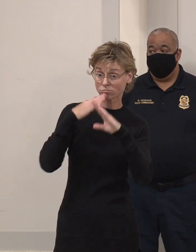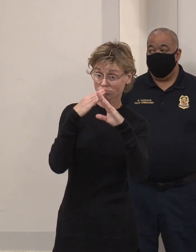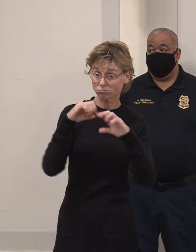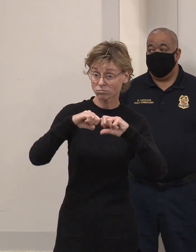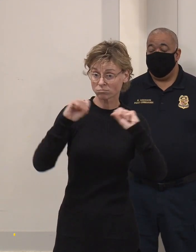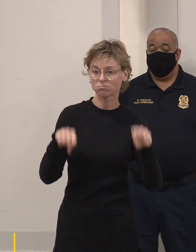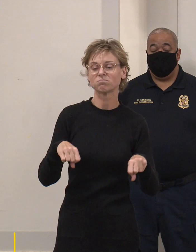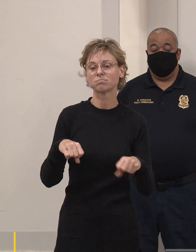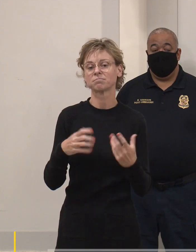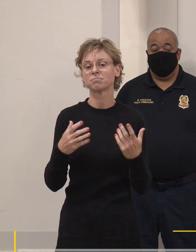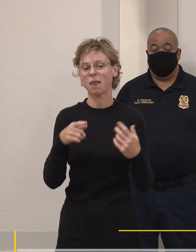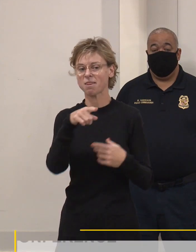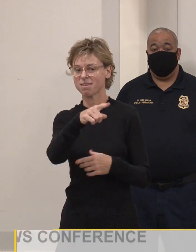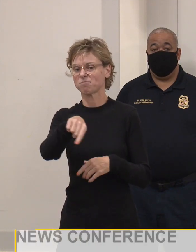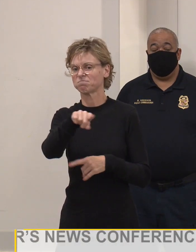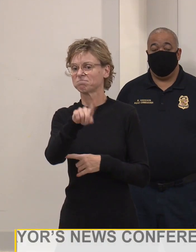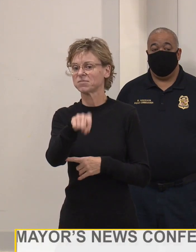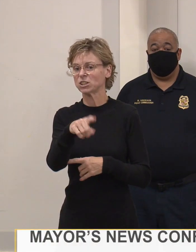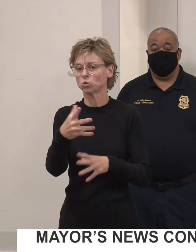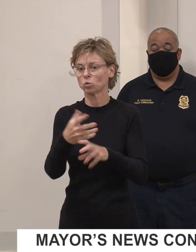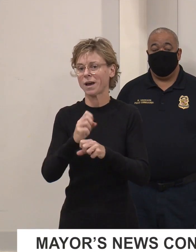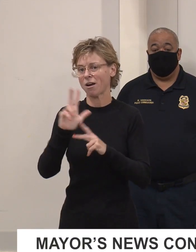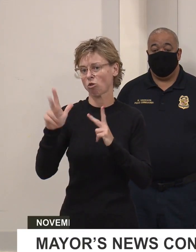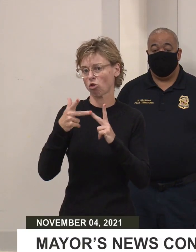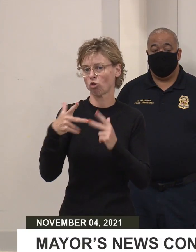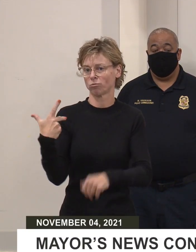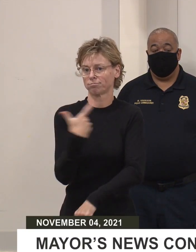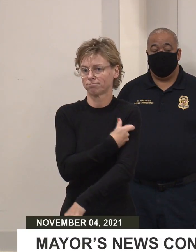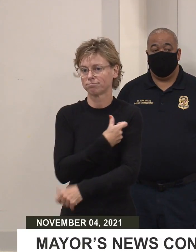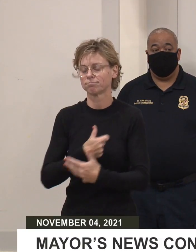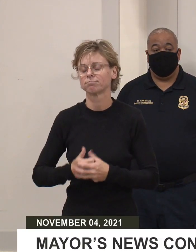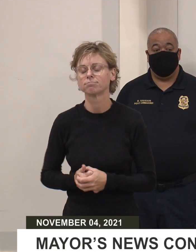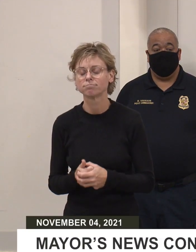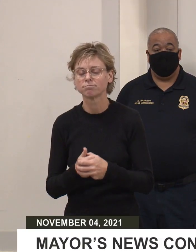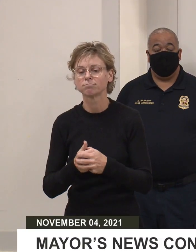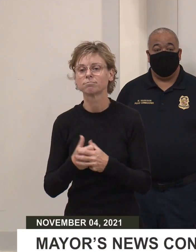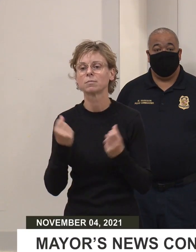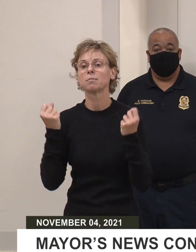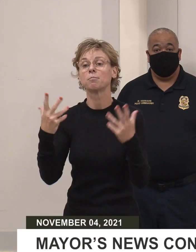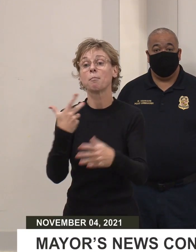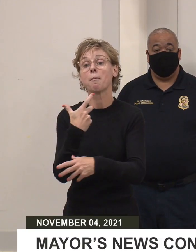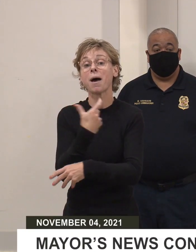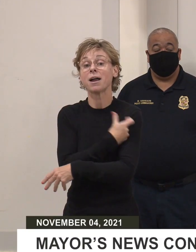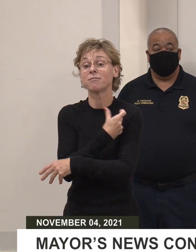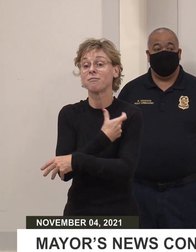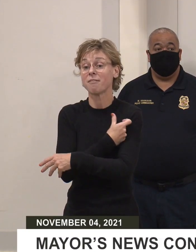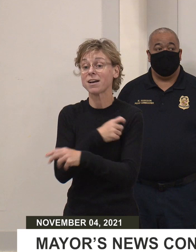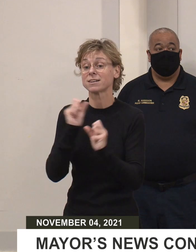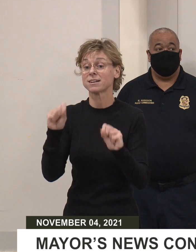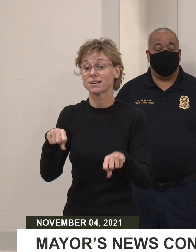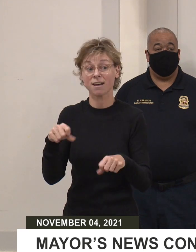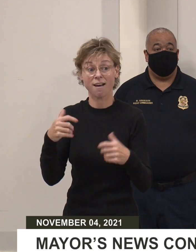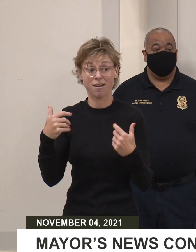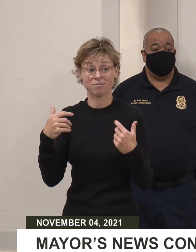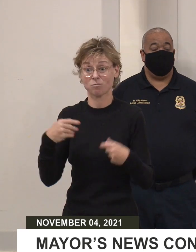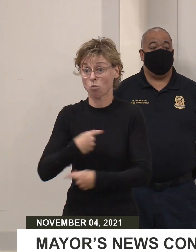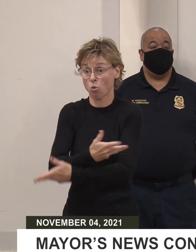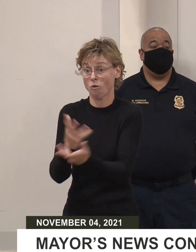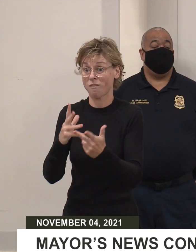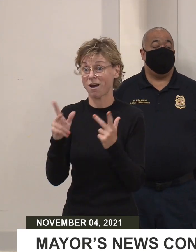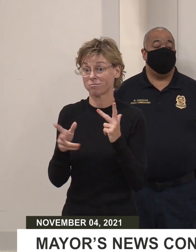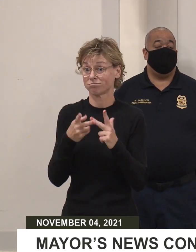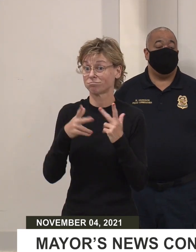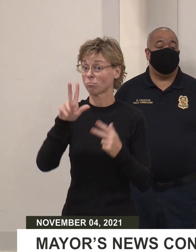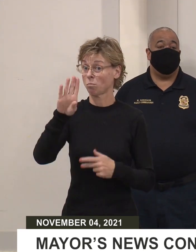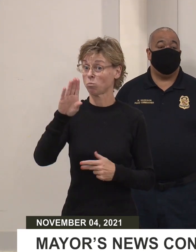dose. Many Baltimore City providers of vaccines are also equipped to provide booster doses. However, I would encourage